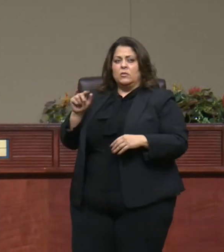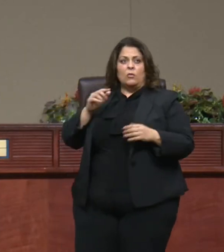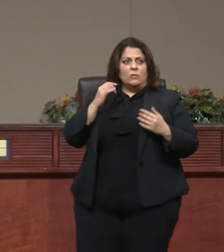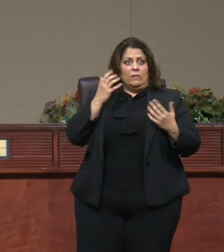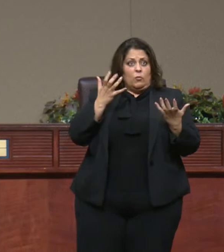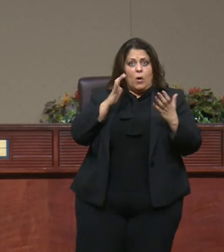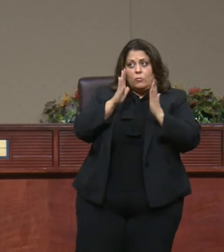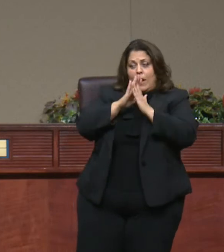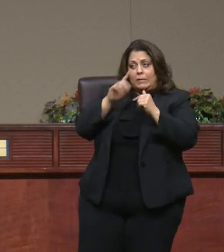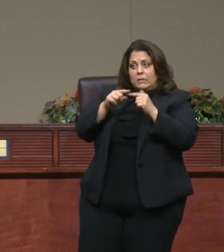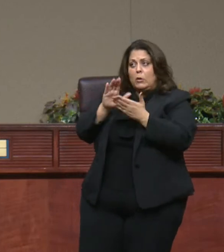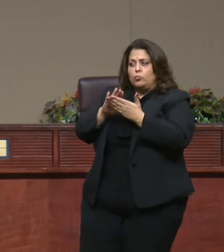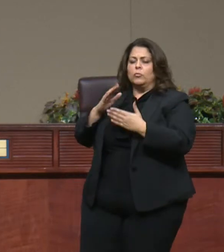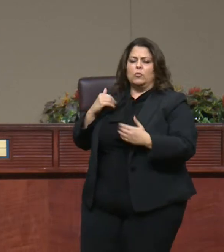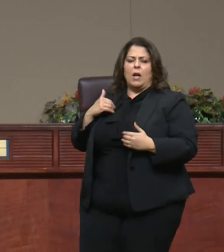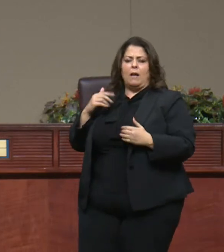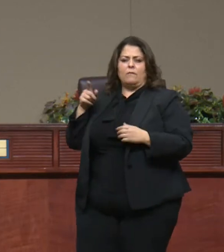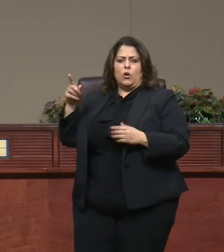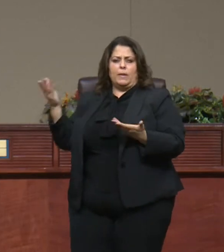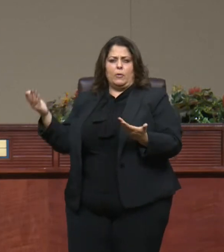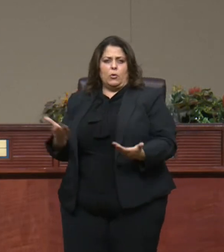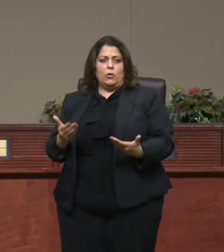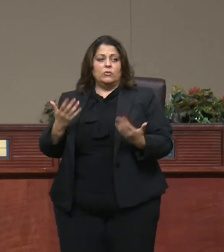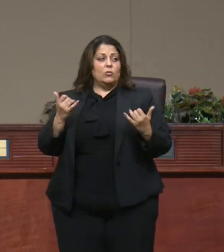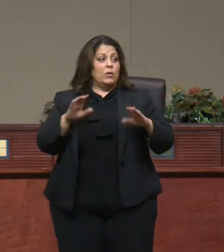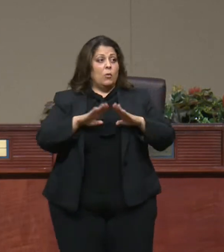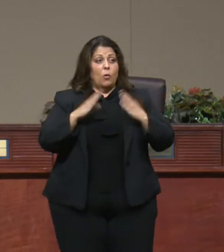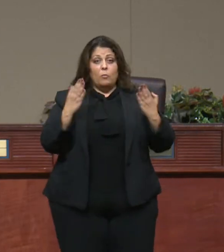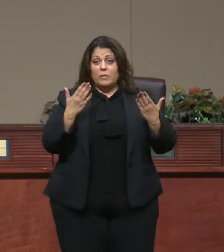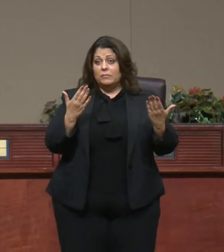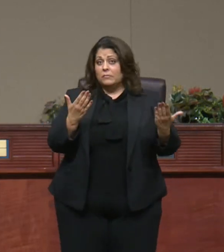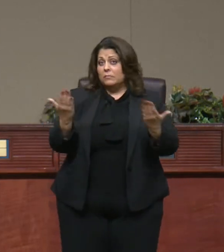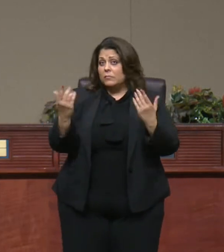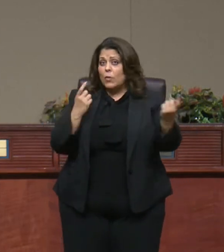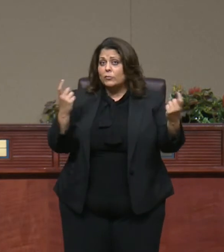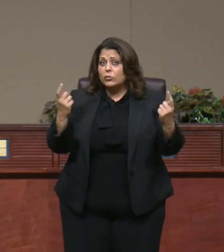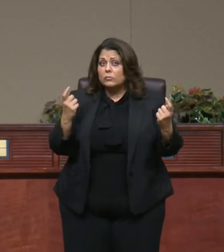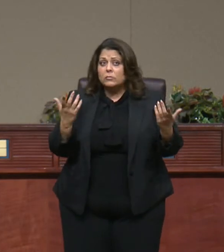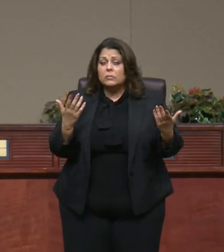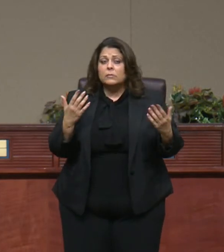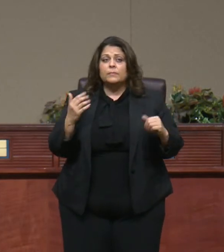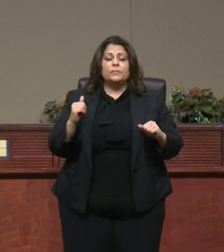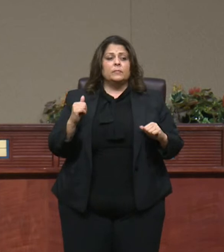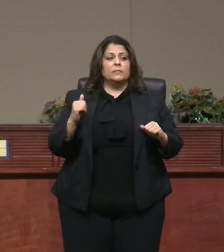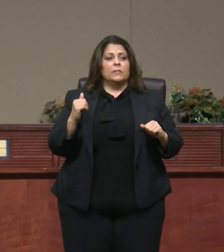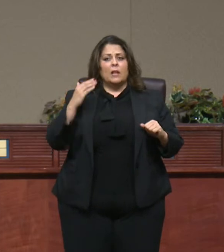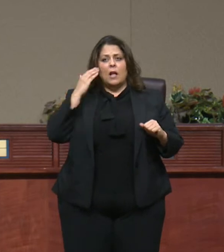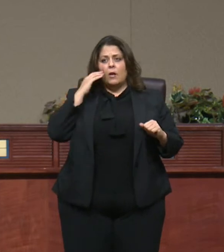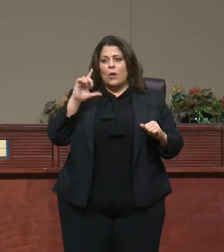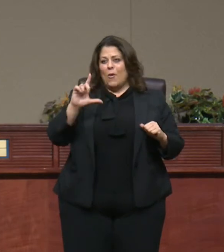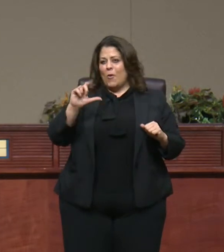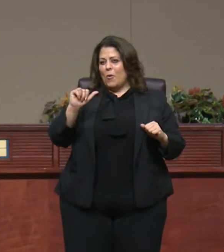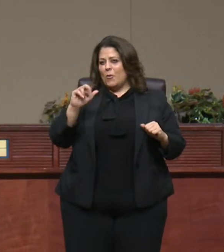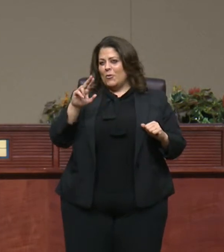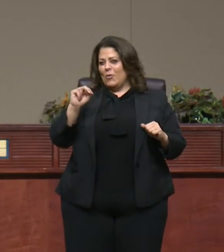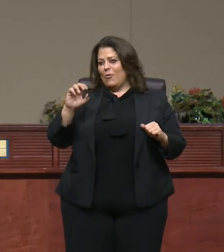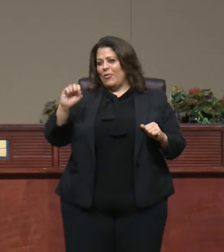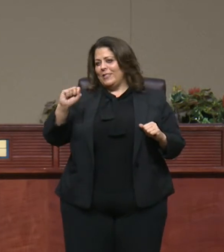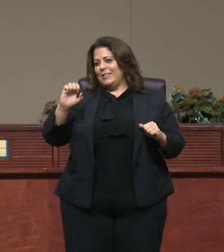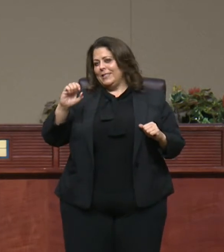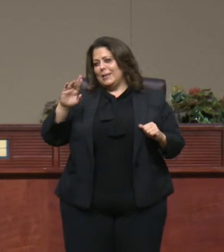well. And with that, we'll open it up for any questions. So I know we have Ms. Lauren Seabrook